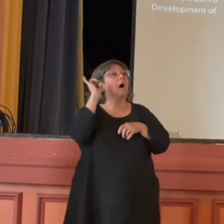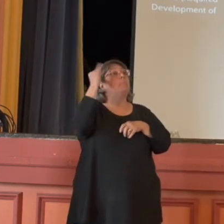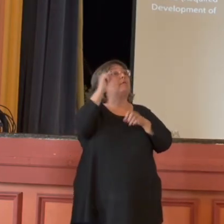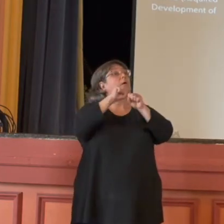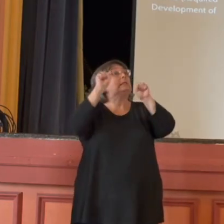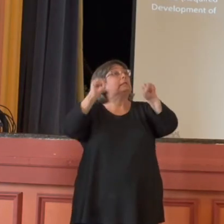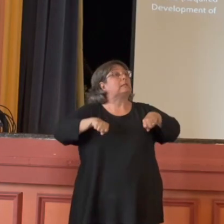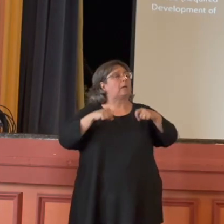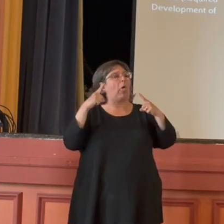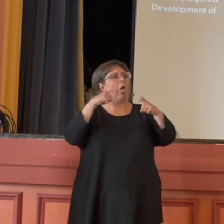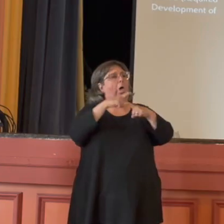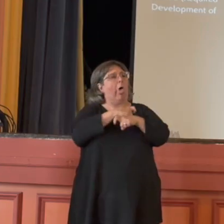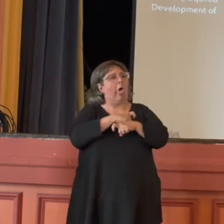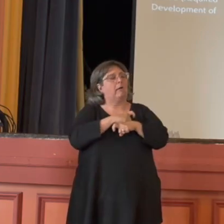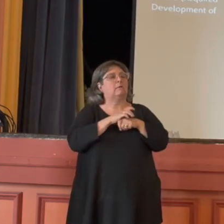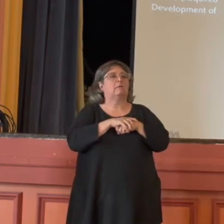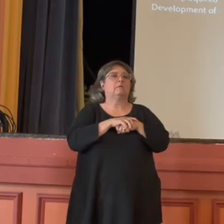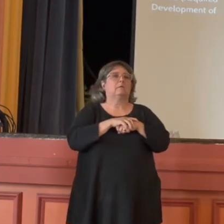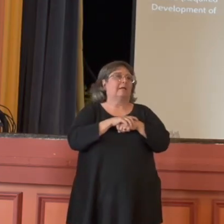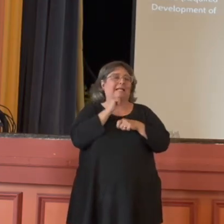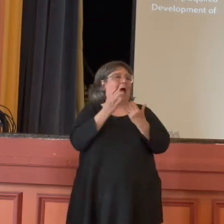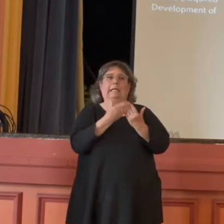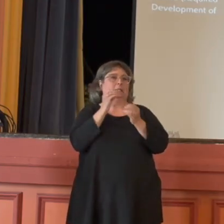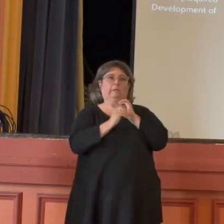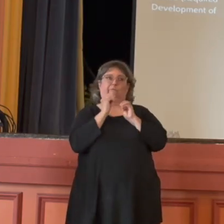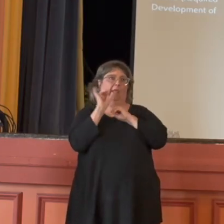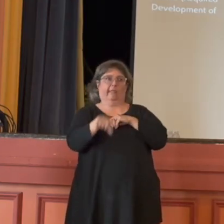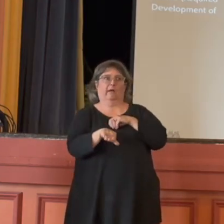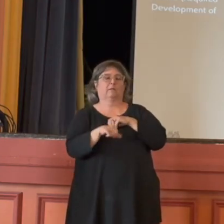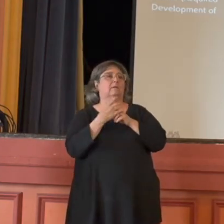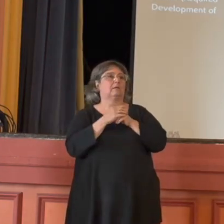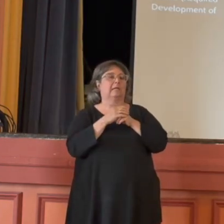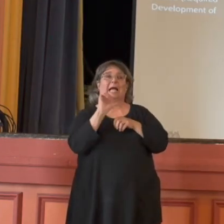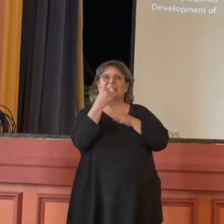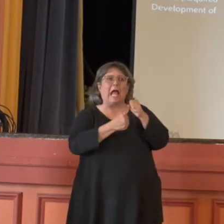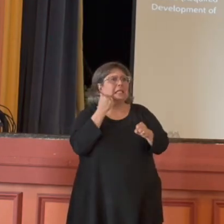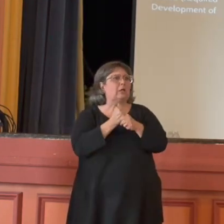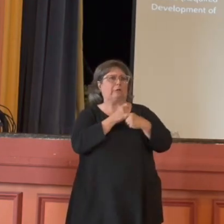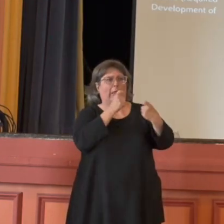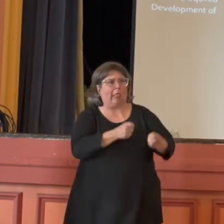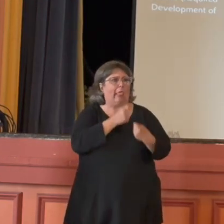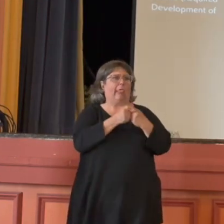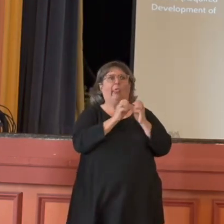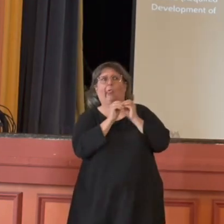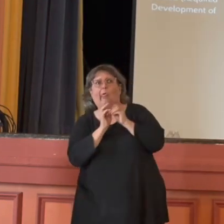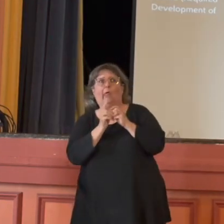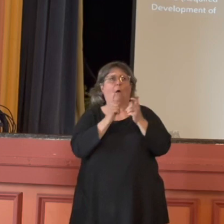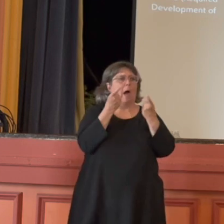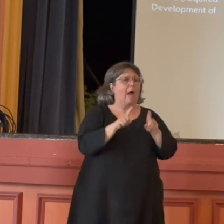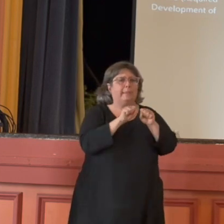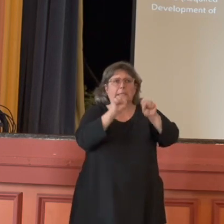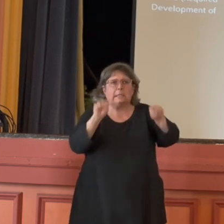was incredibly complex. It wasn't an easy fix. And so it took 10 years to figure out what was happening in the